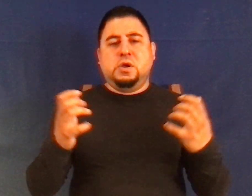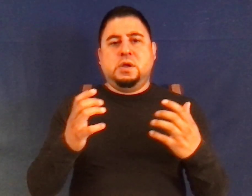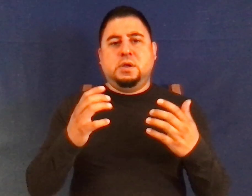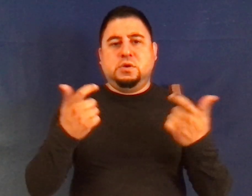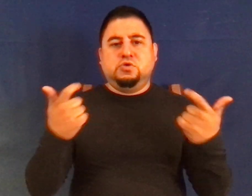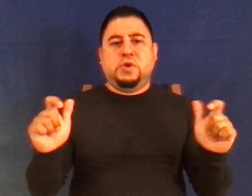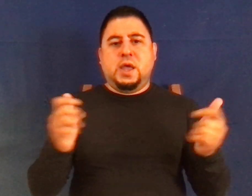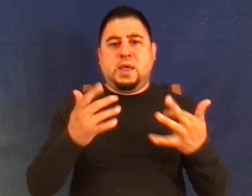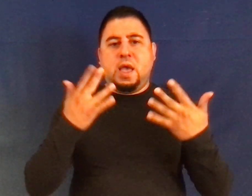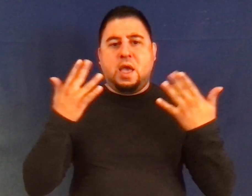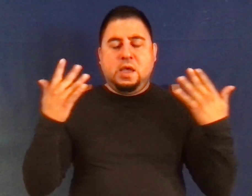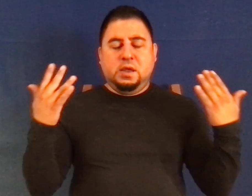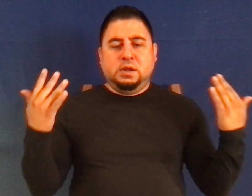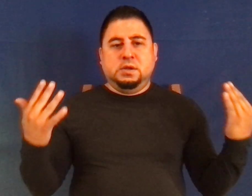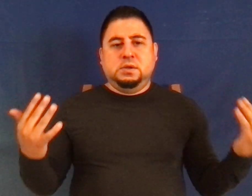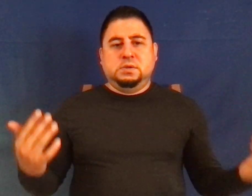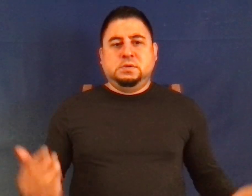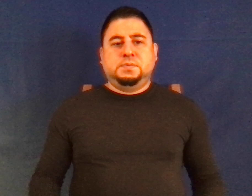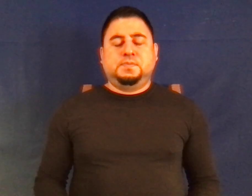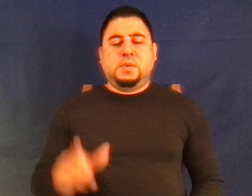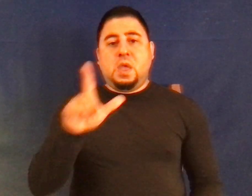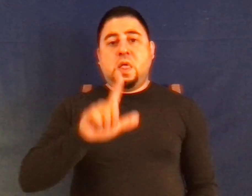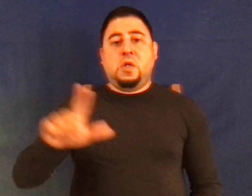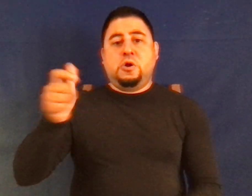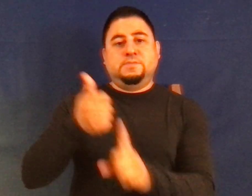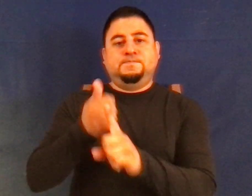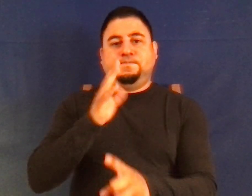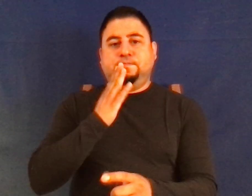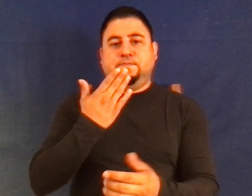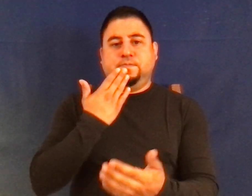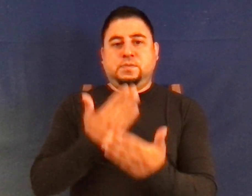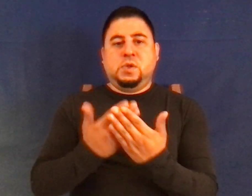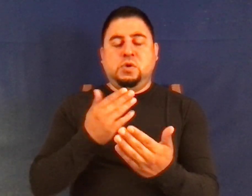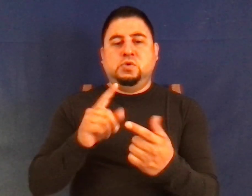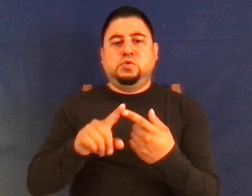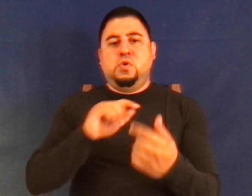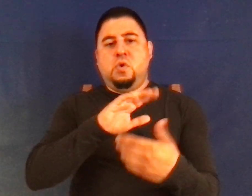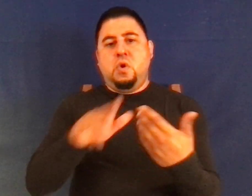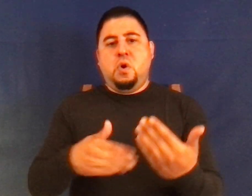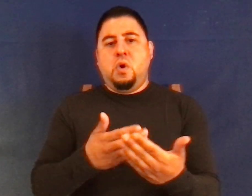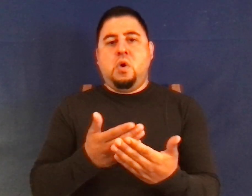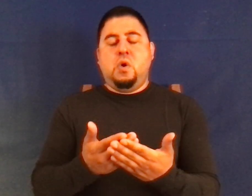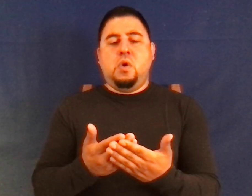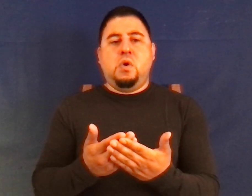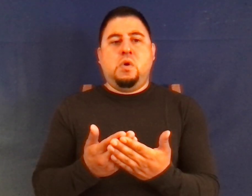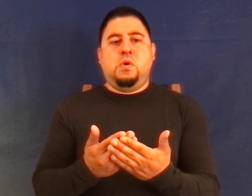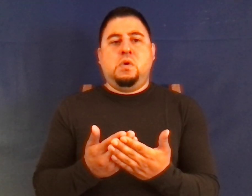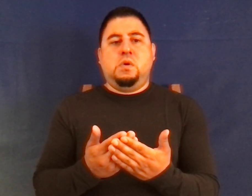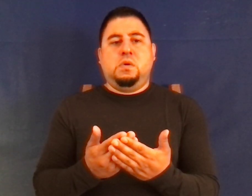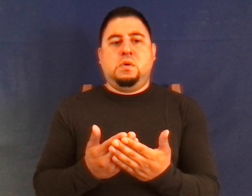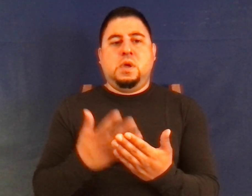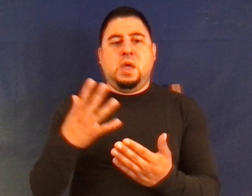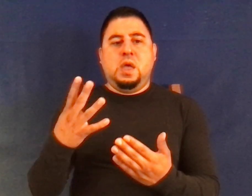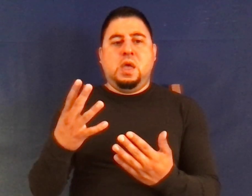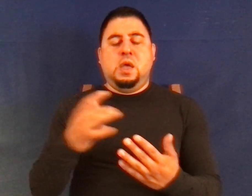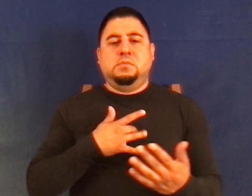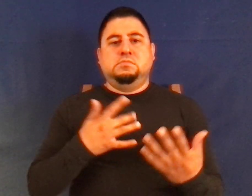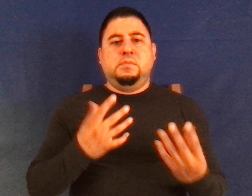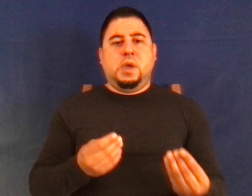kindness. The Lord is good to all and compassionate toward